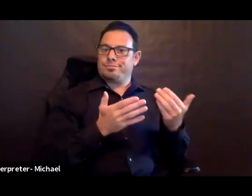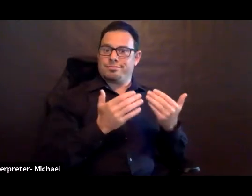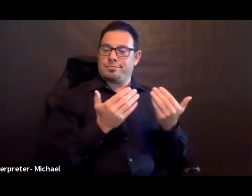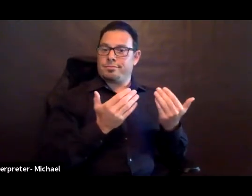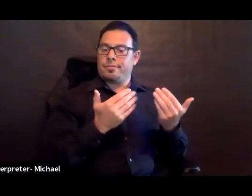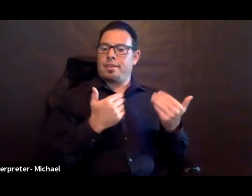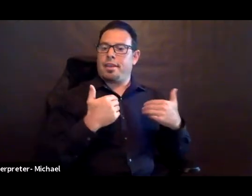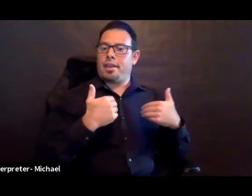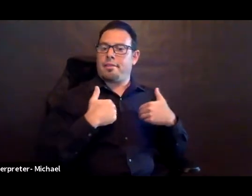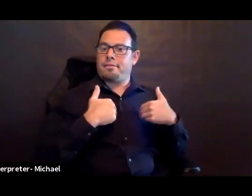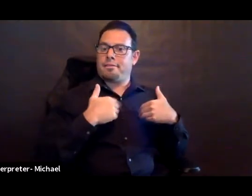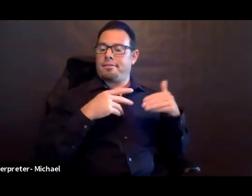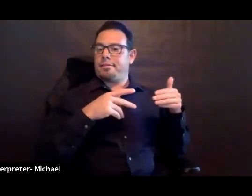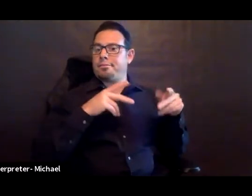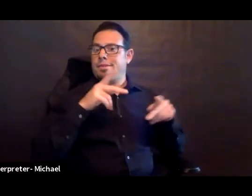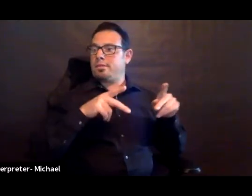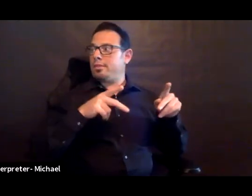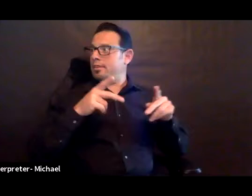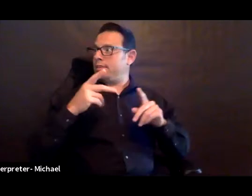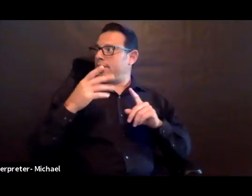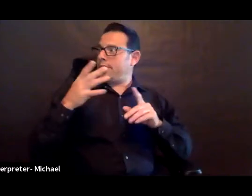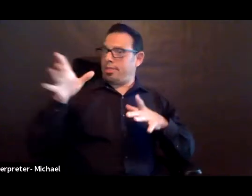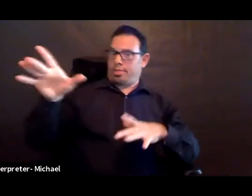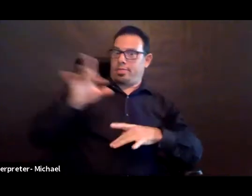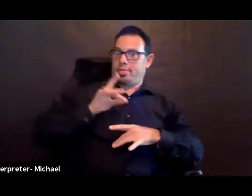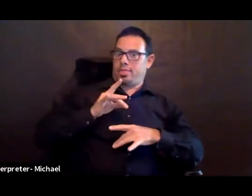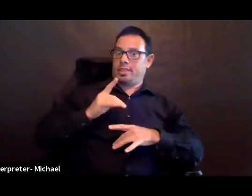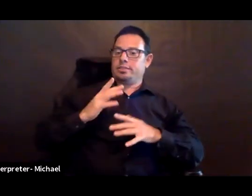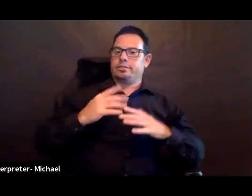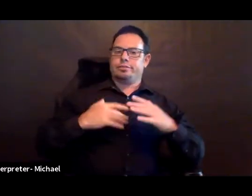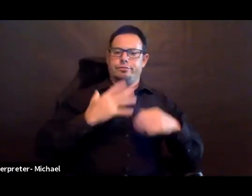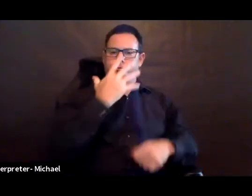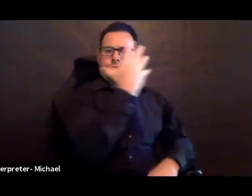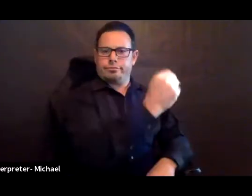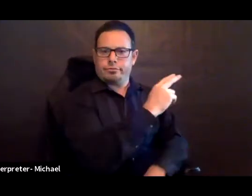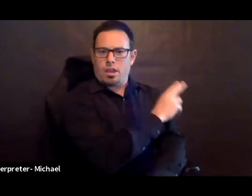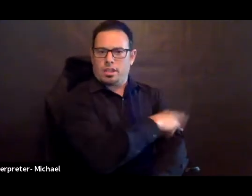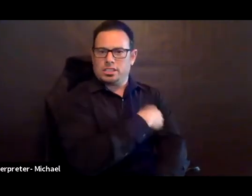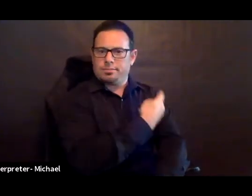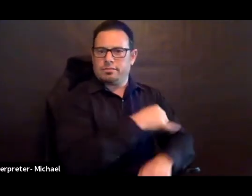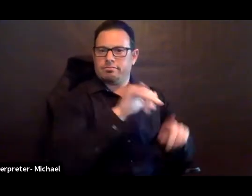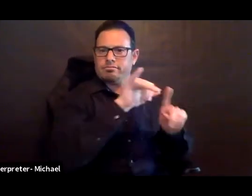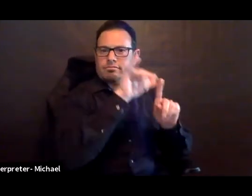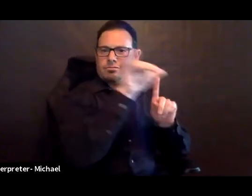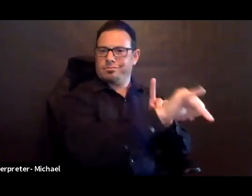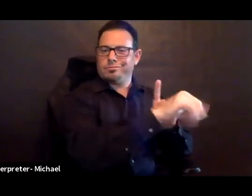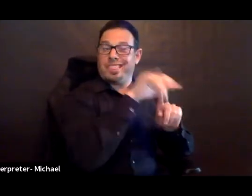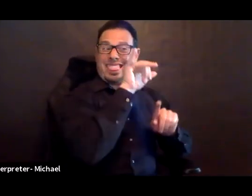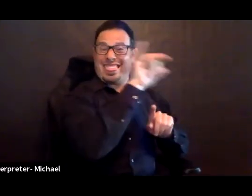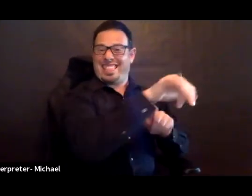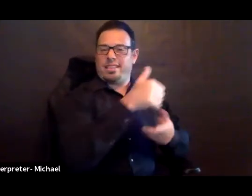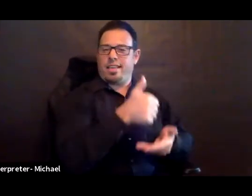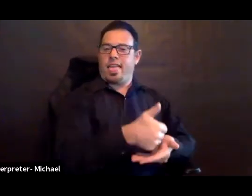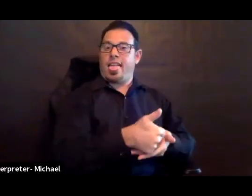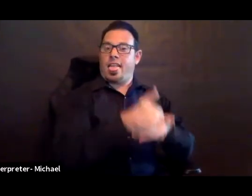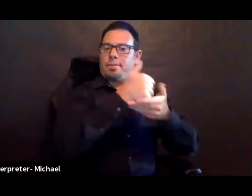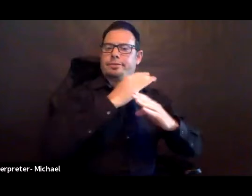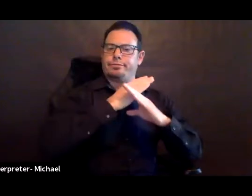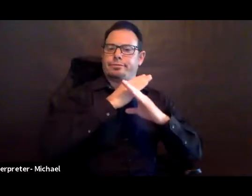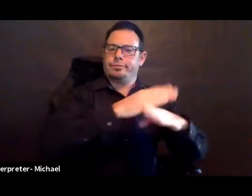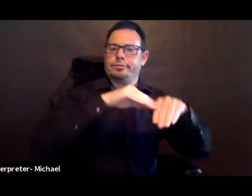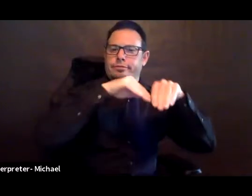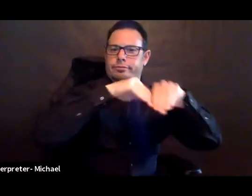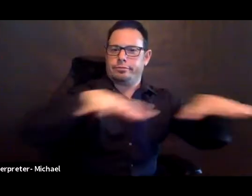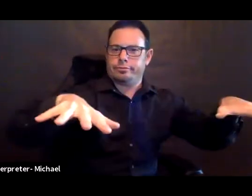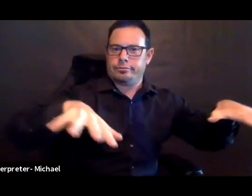to get tested for COVID. Unfortunately, many of the cases in this particular outbreak were vaccinated. So in this